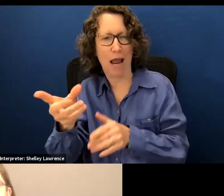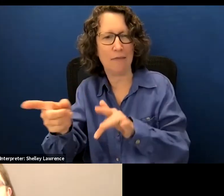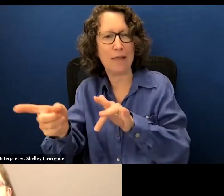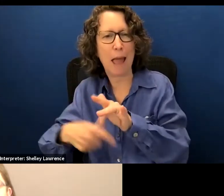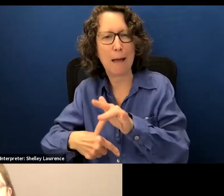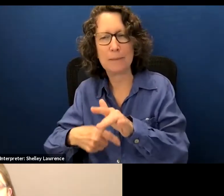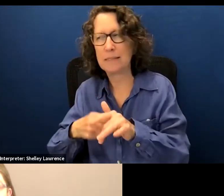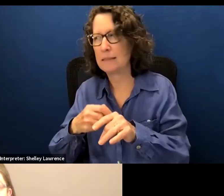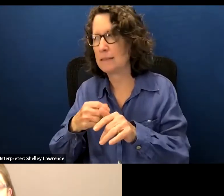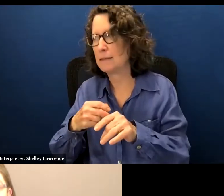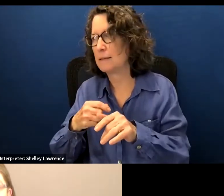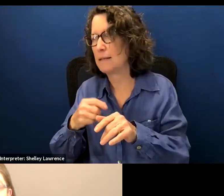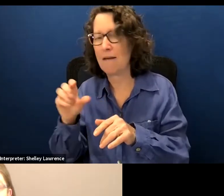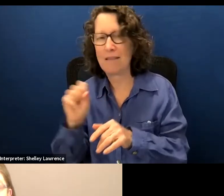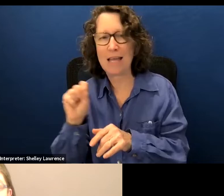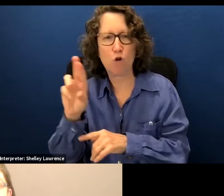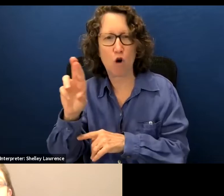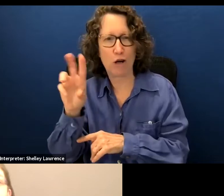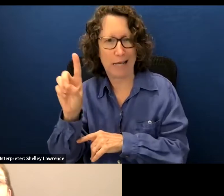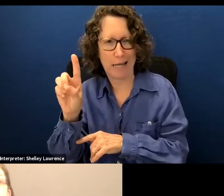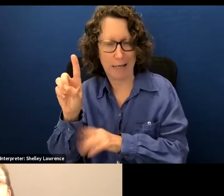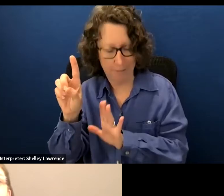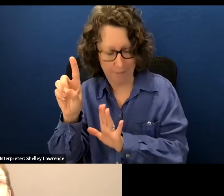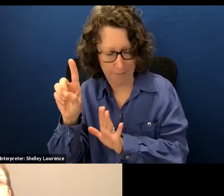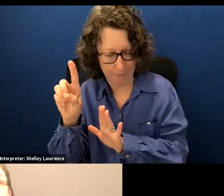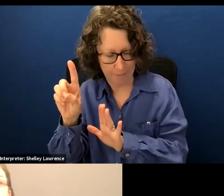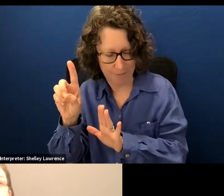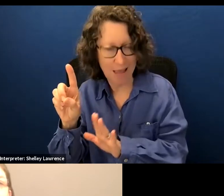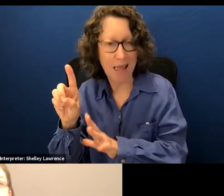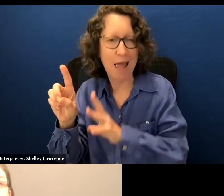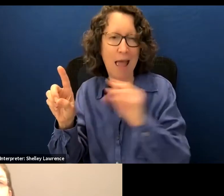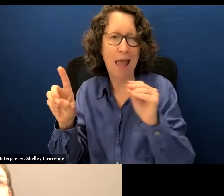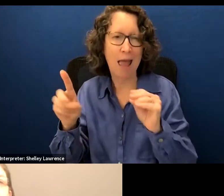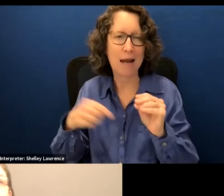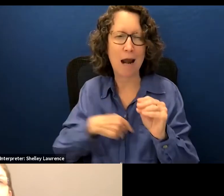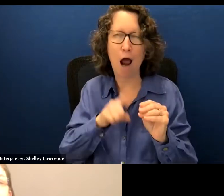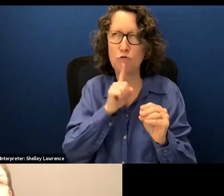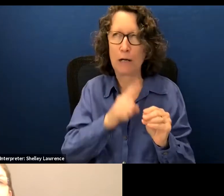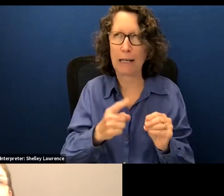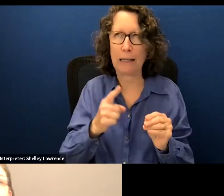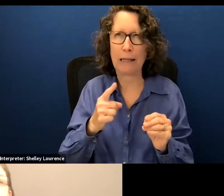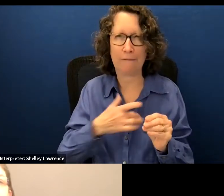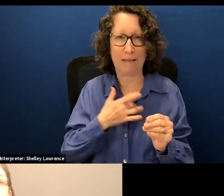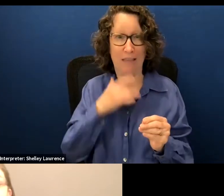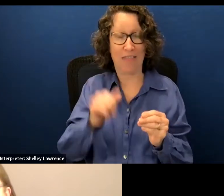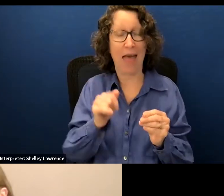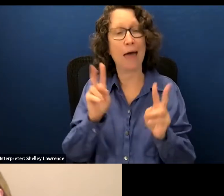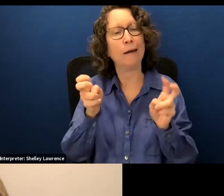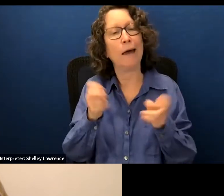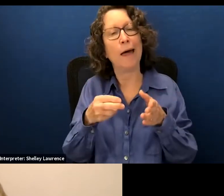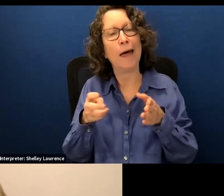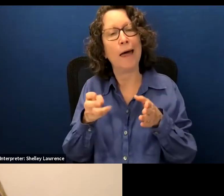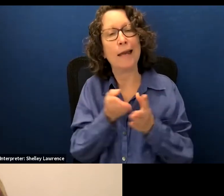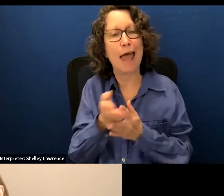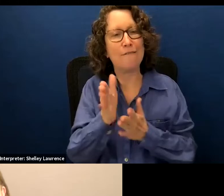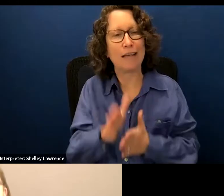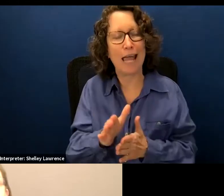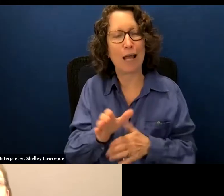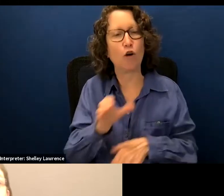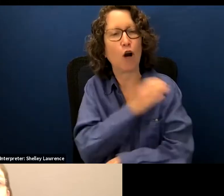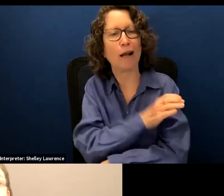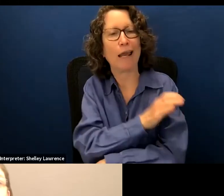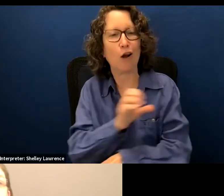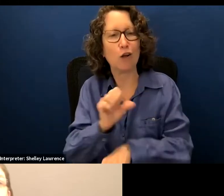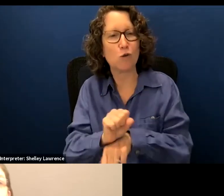the SRD. And I really believe that this navigator, clinical social